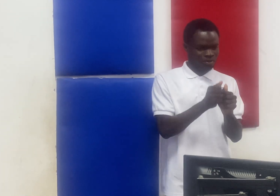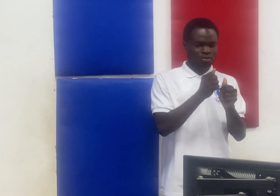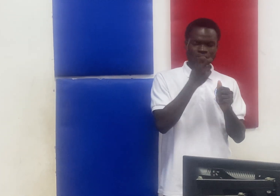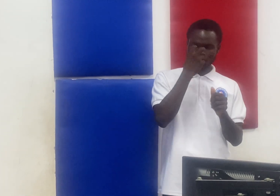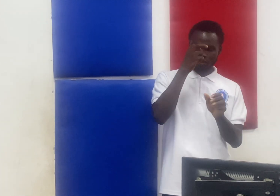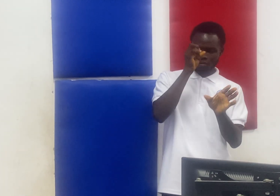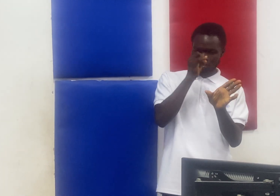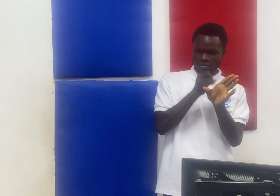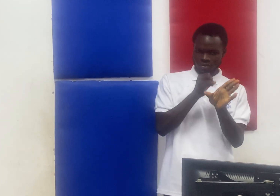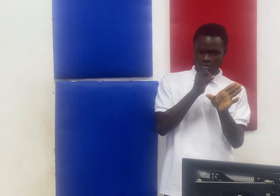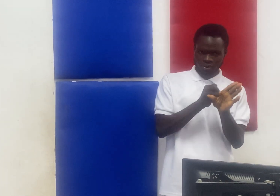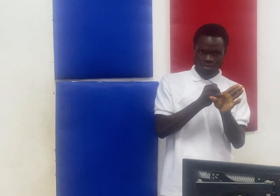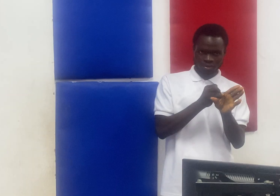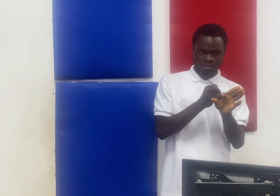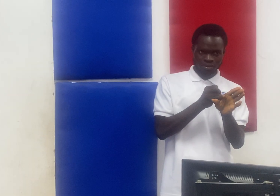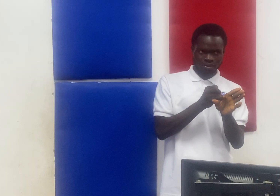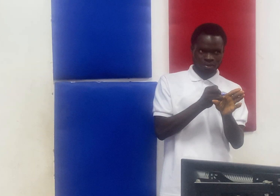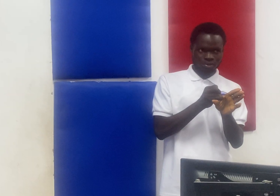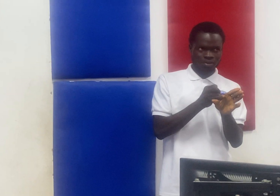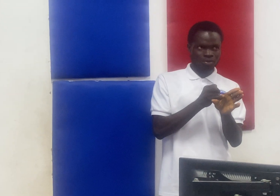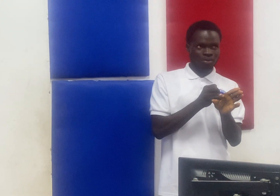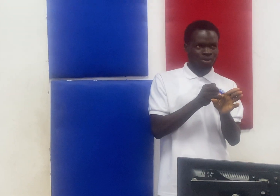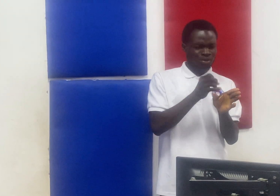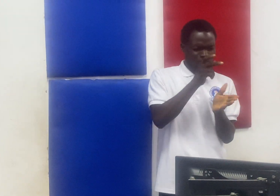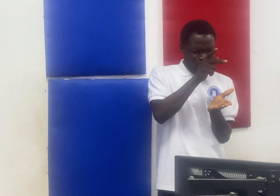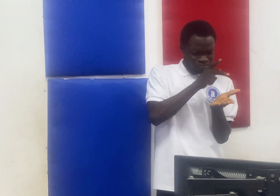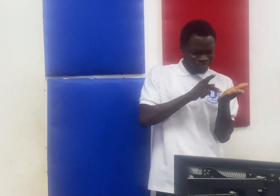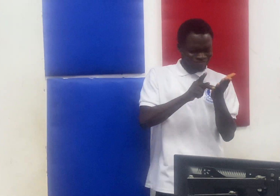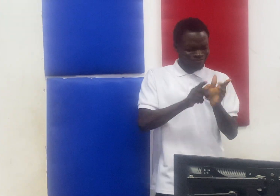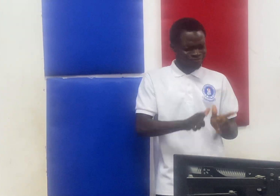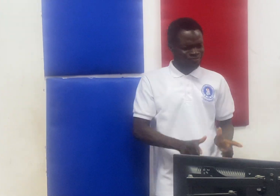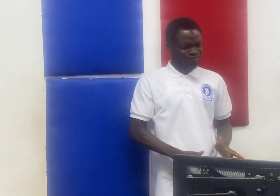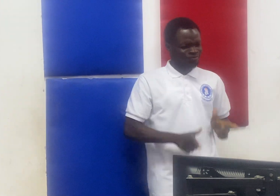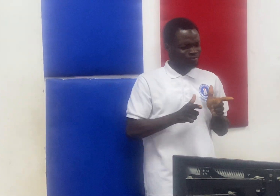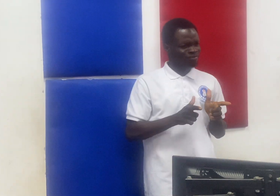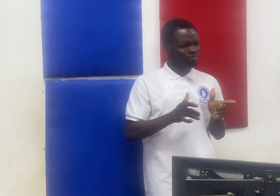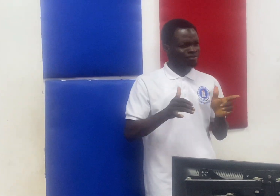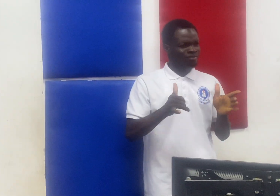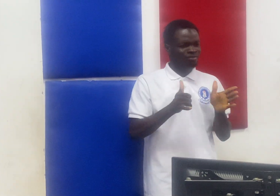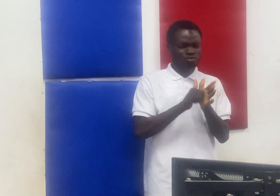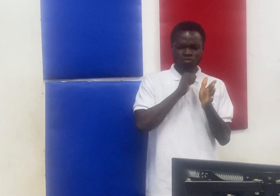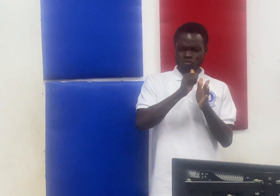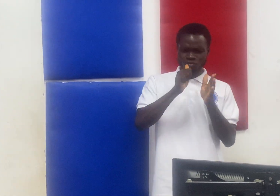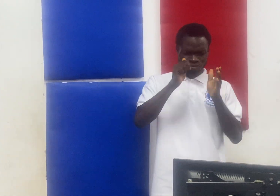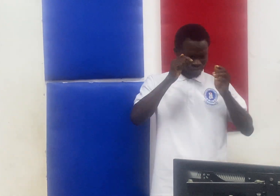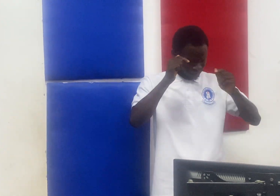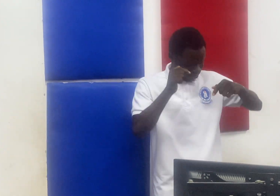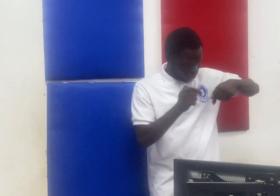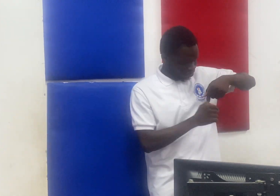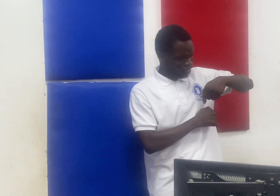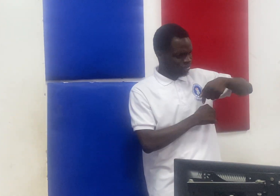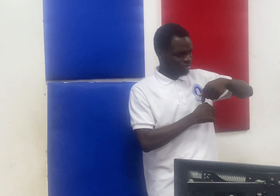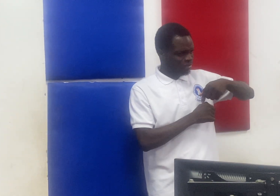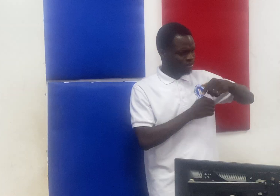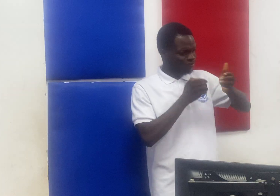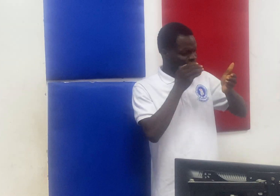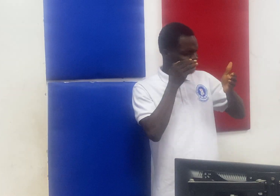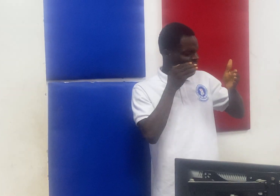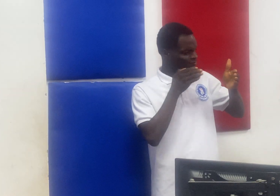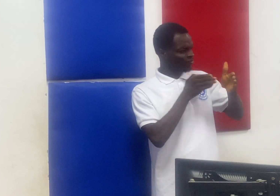visually impaired is an aspect of my life, and that does not hinder me or prevent me from